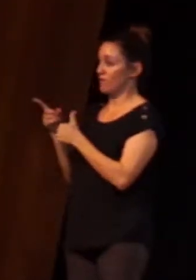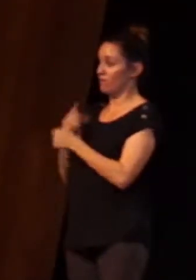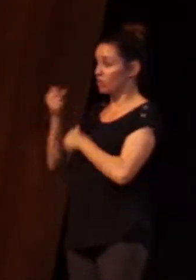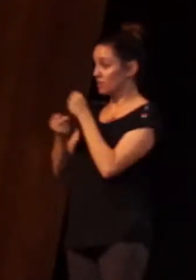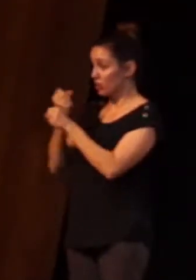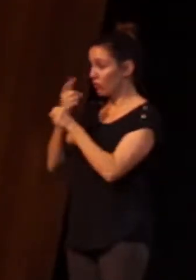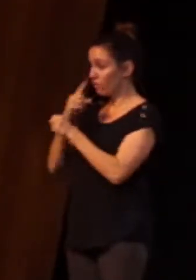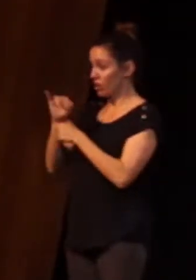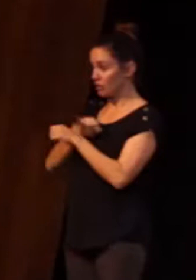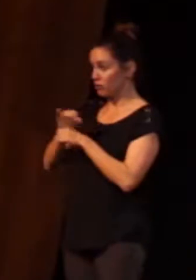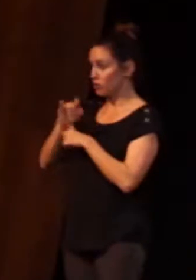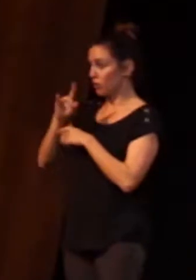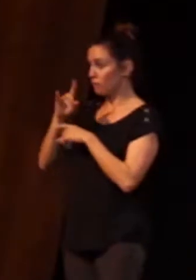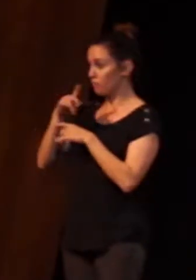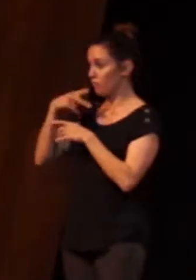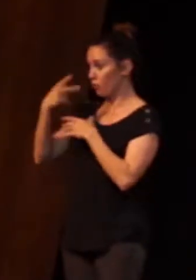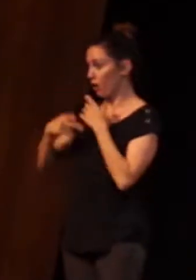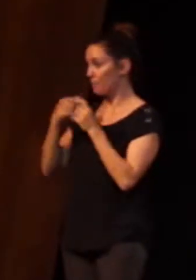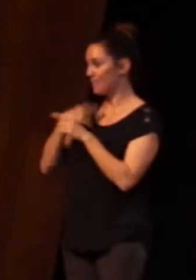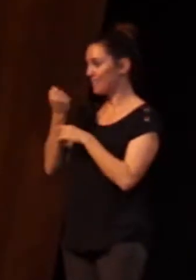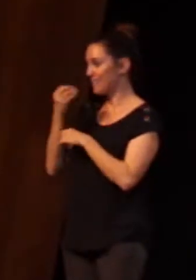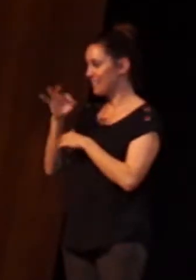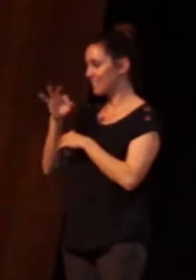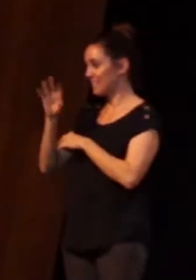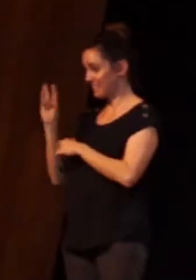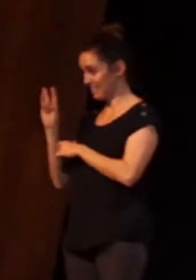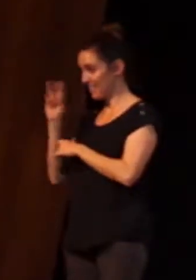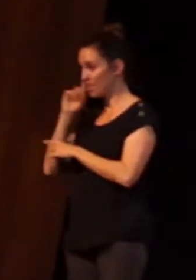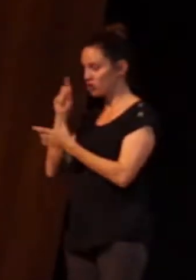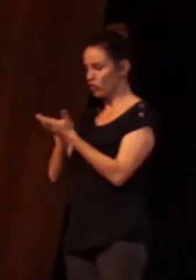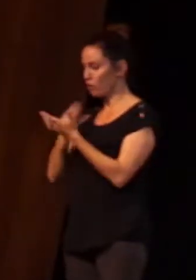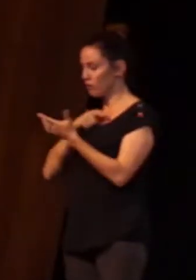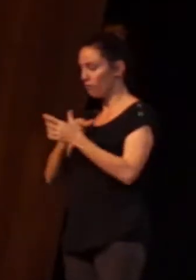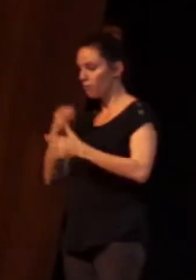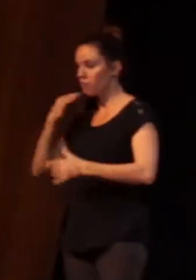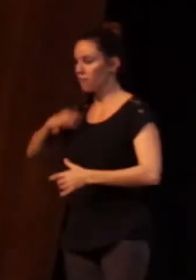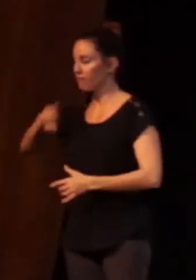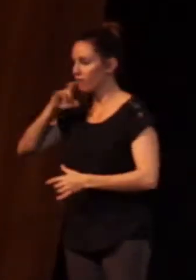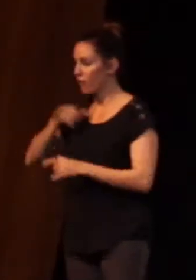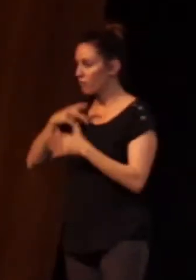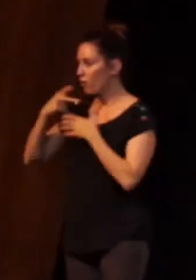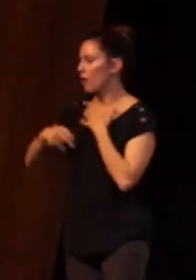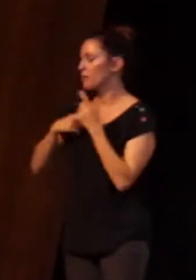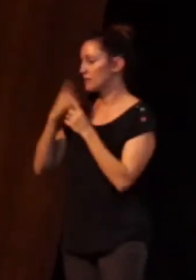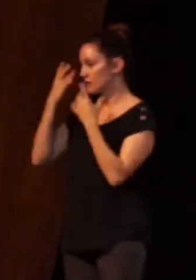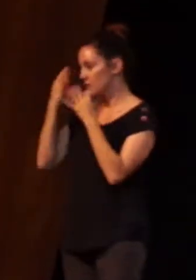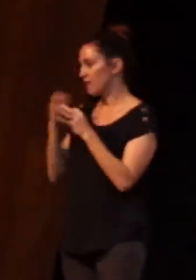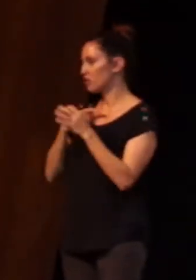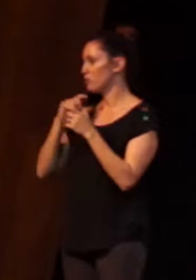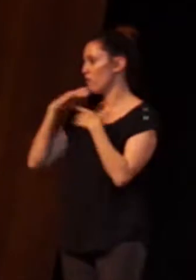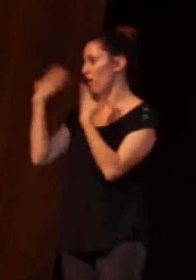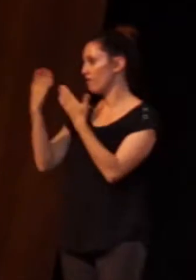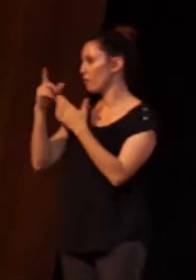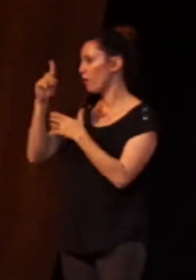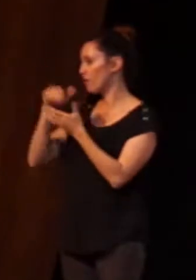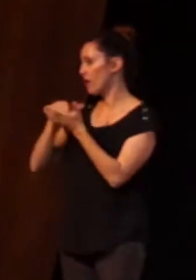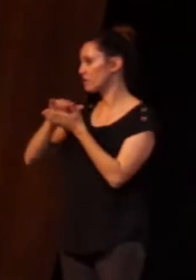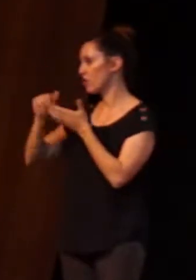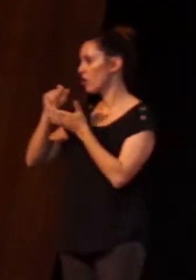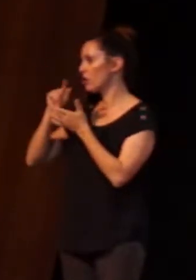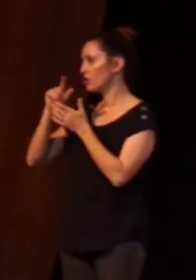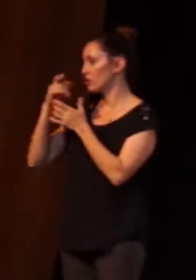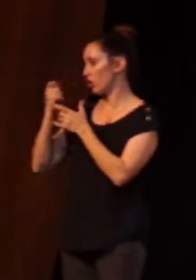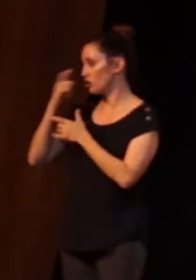internship program back in 1996 and saw such a benefit to the program that he decided to offer a $1,000 scholarship to our